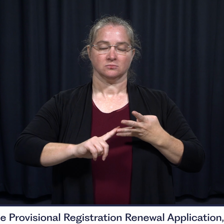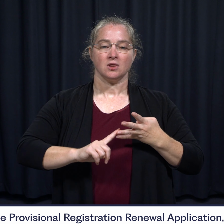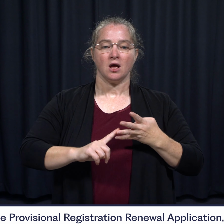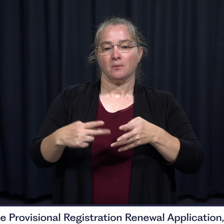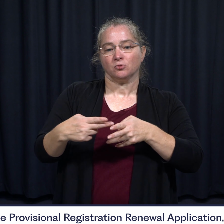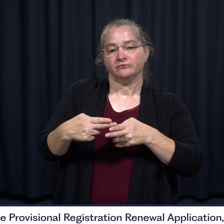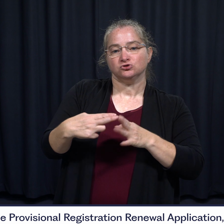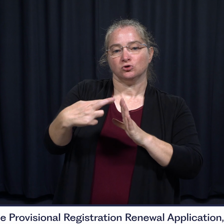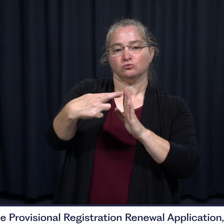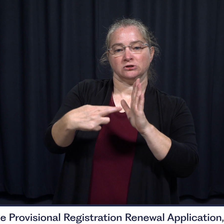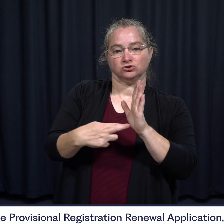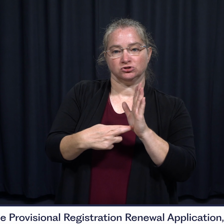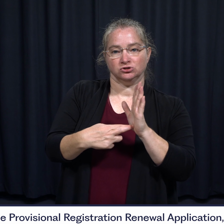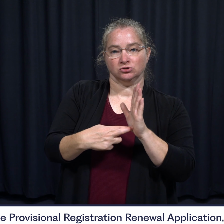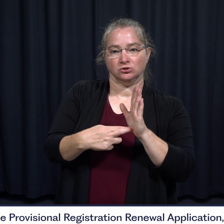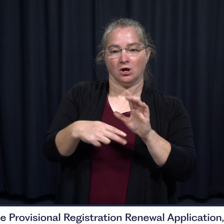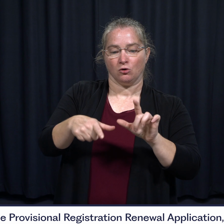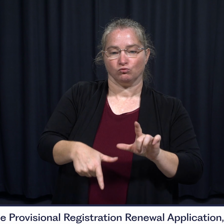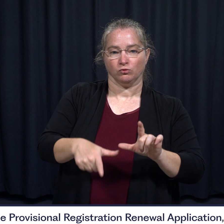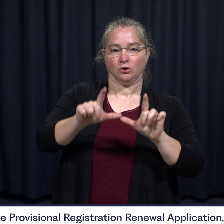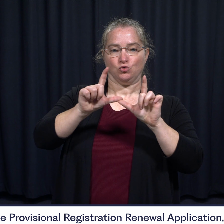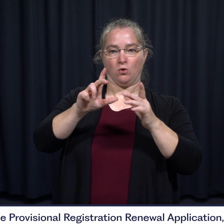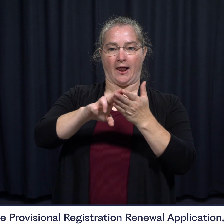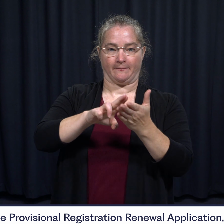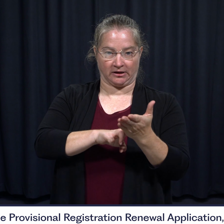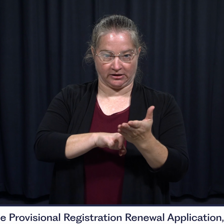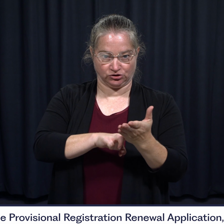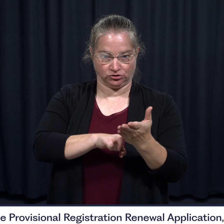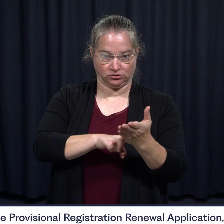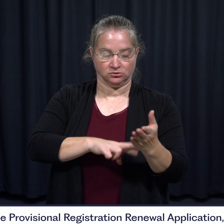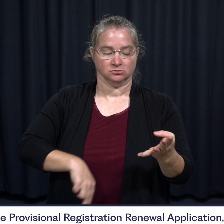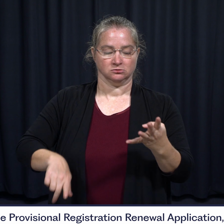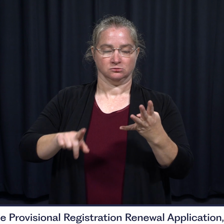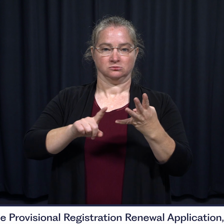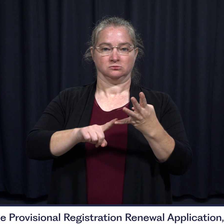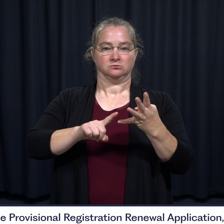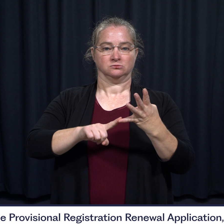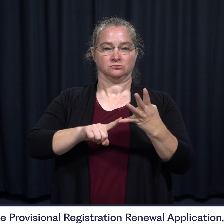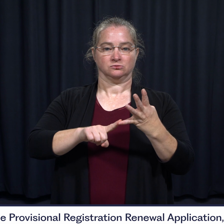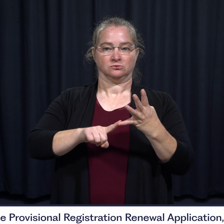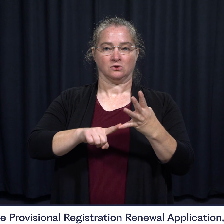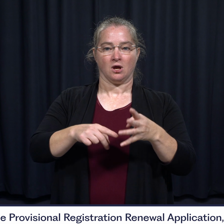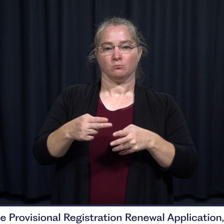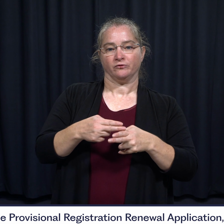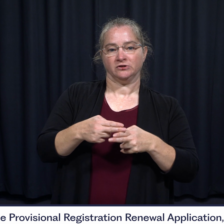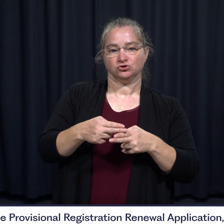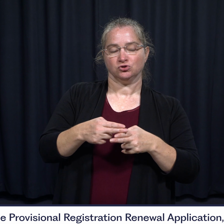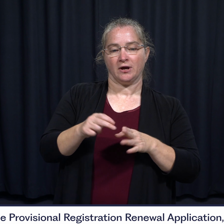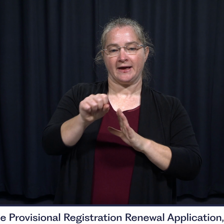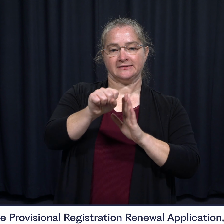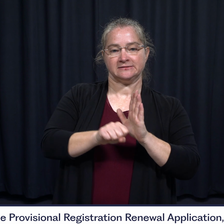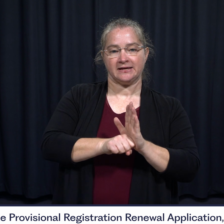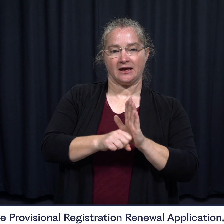Provisional Registration Renewal Application. And 4. The Provisional and State Registration